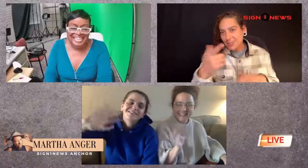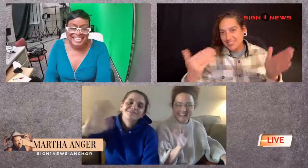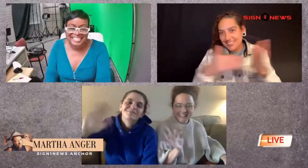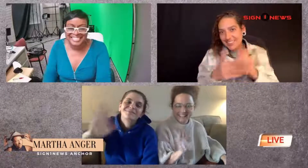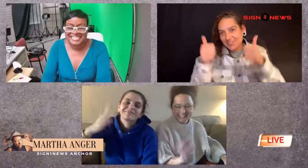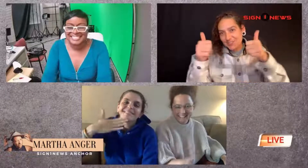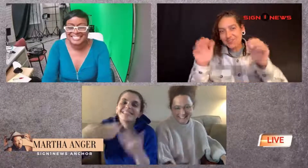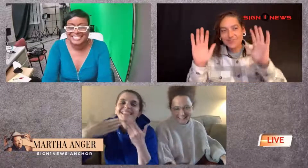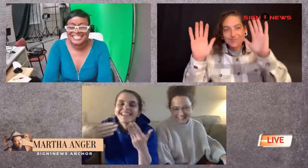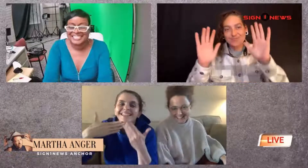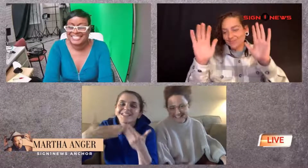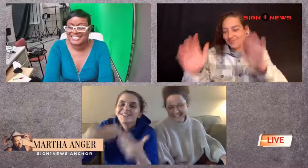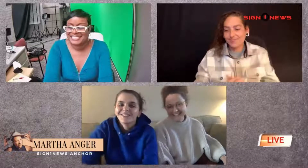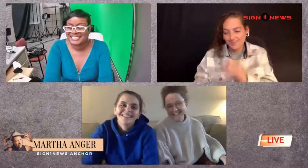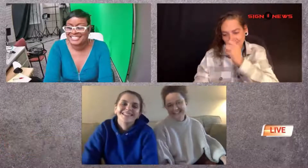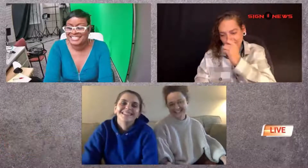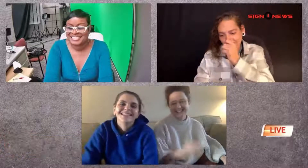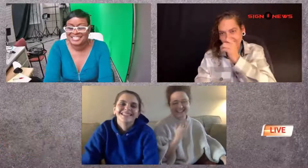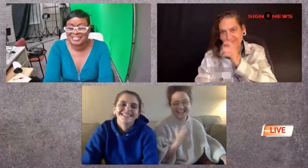Hi.